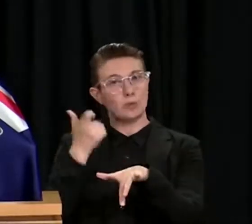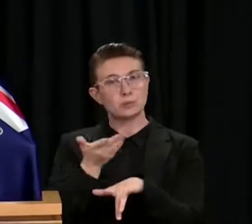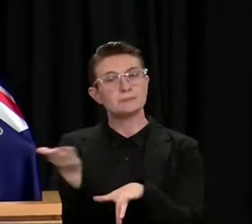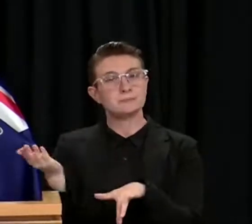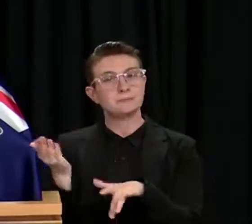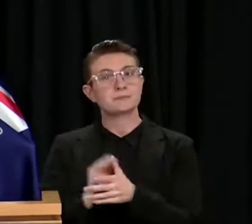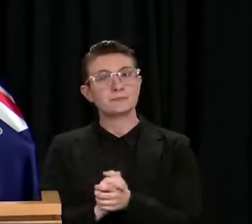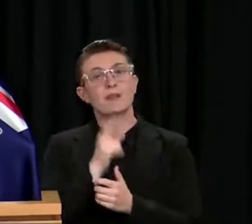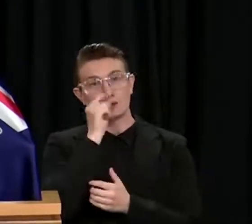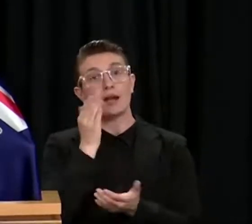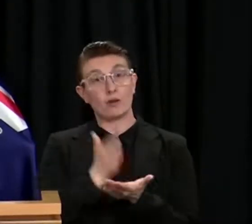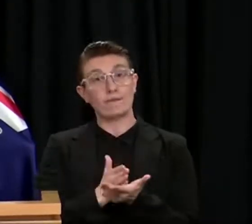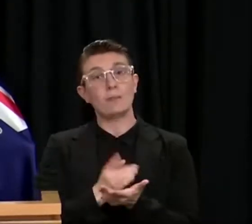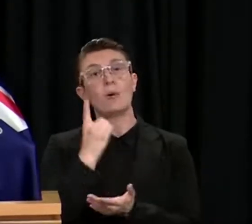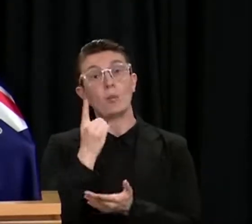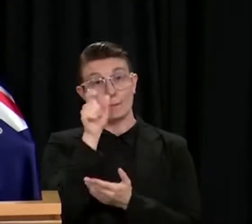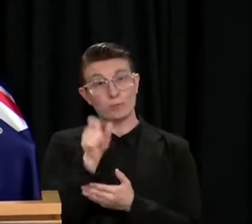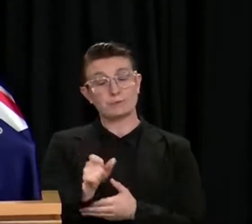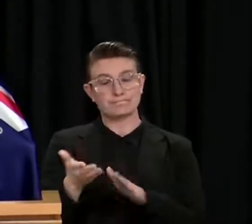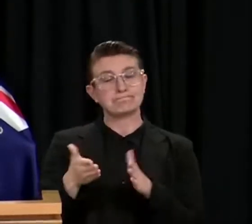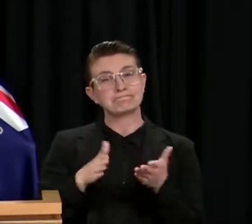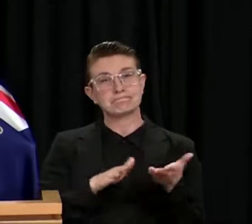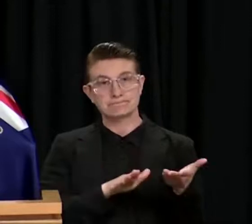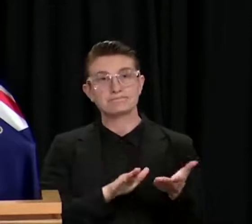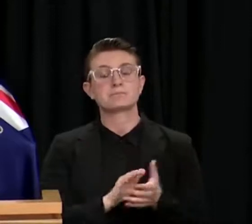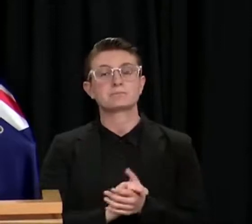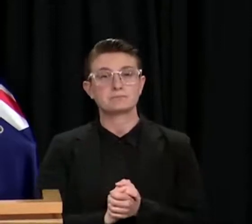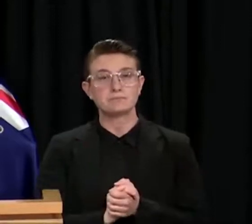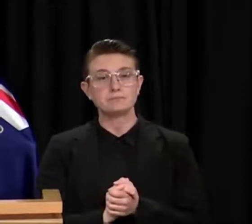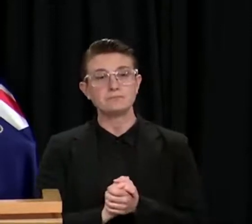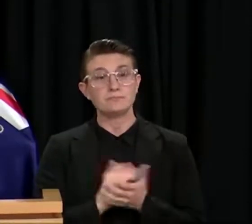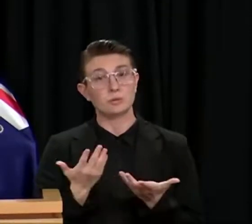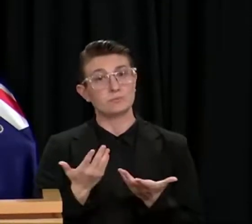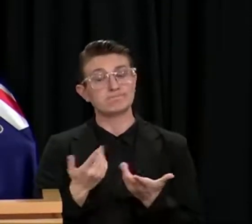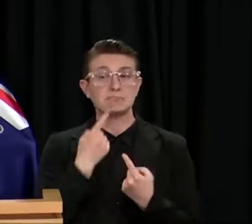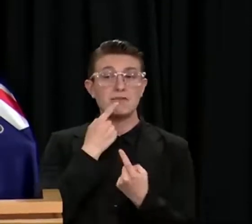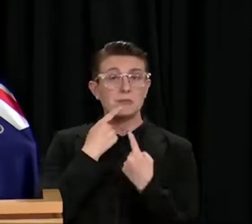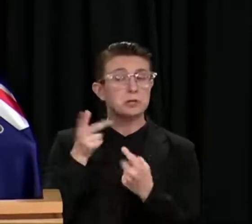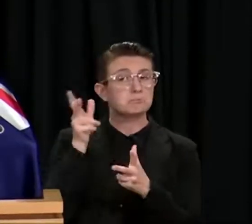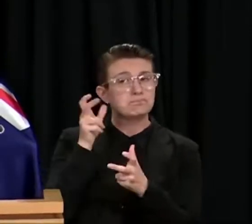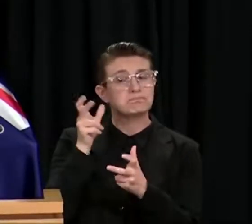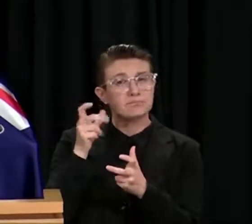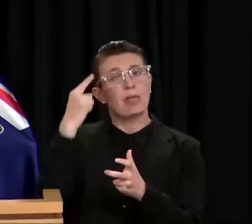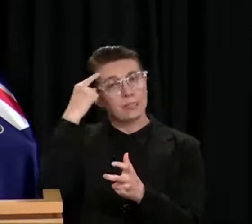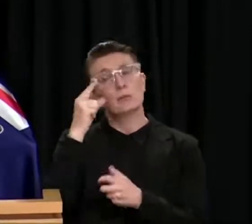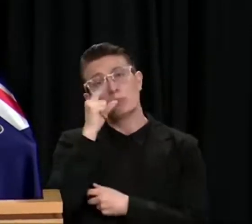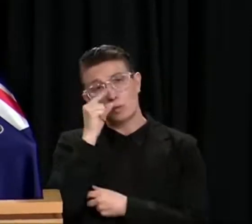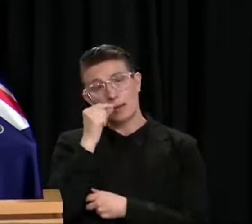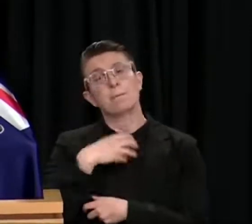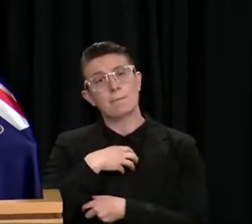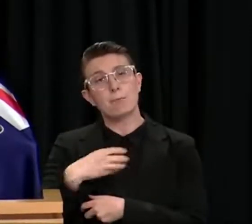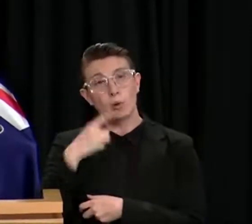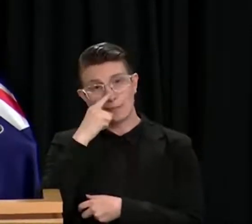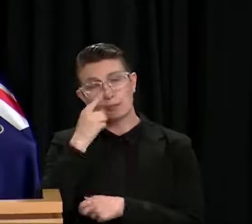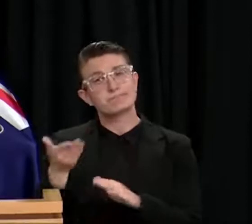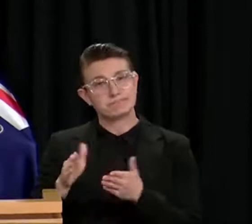can confirm there is one fatality. And based on information we have, there's likely to be more. A number of injured people